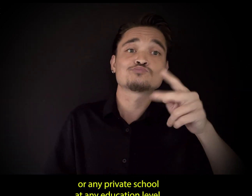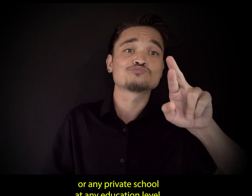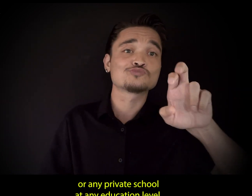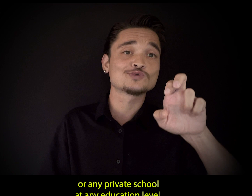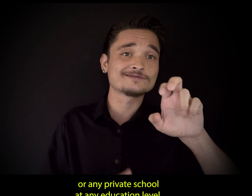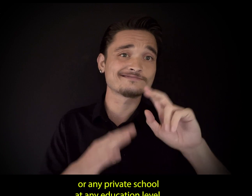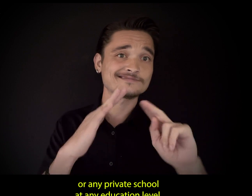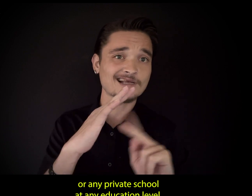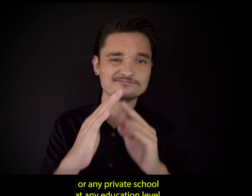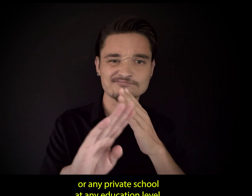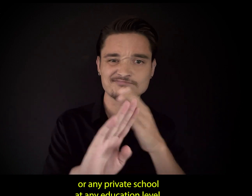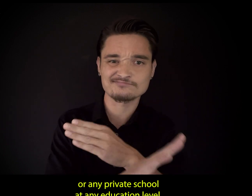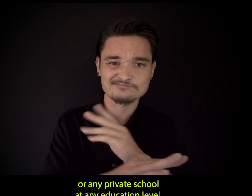level.